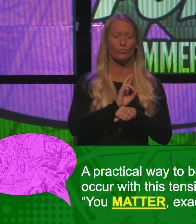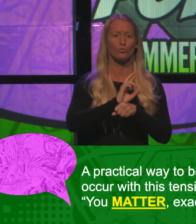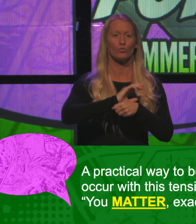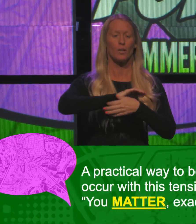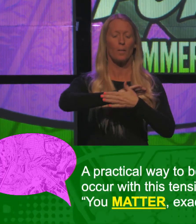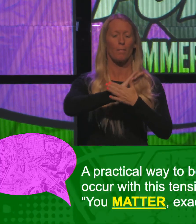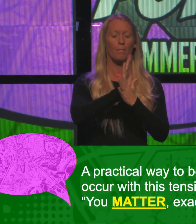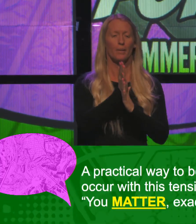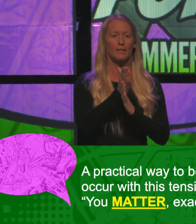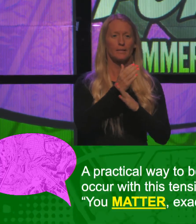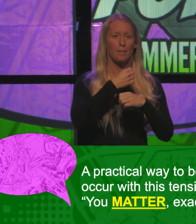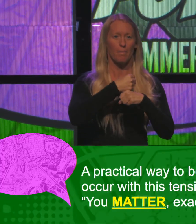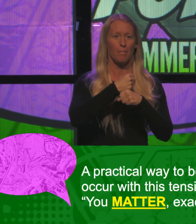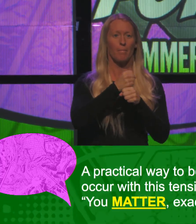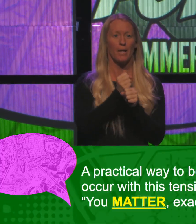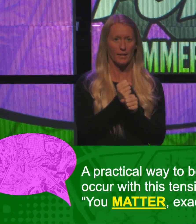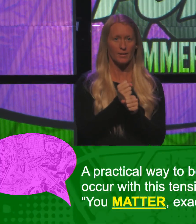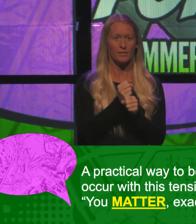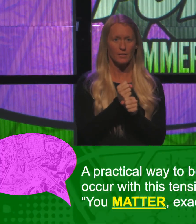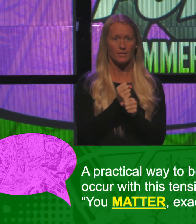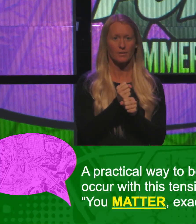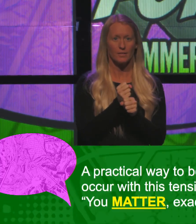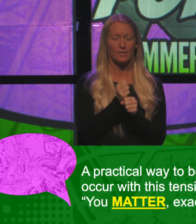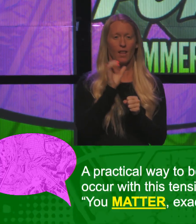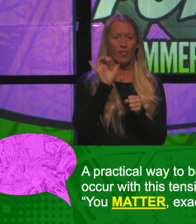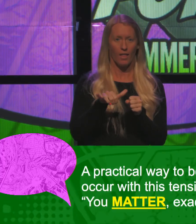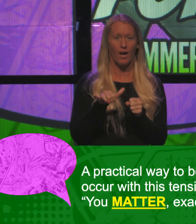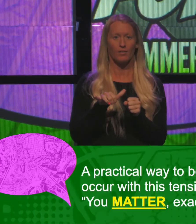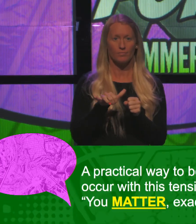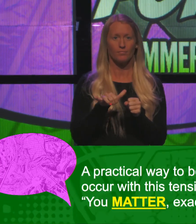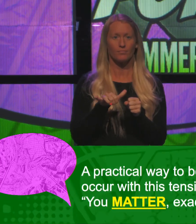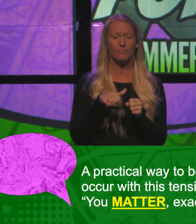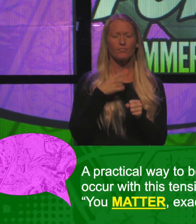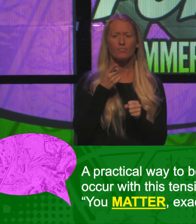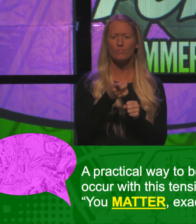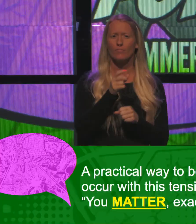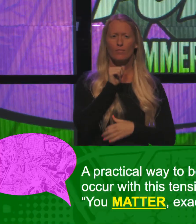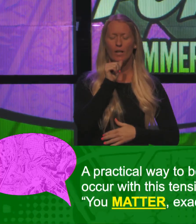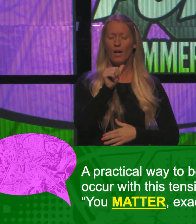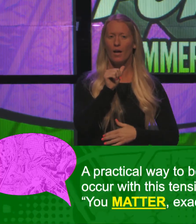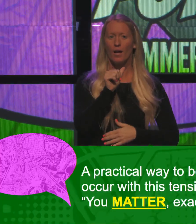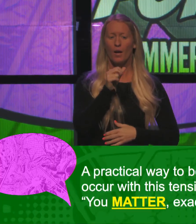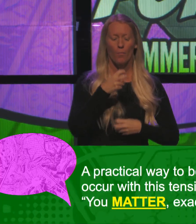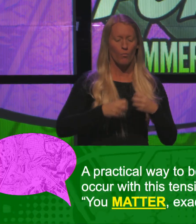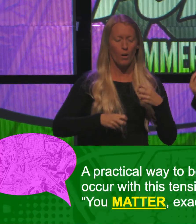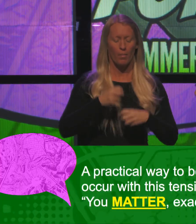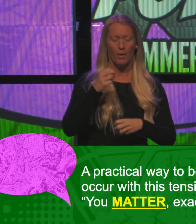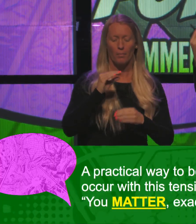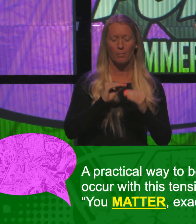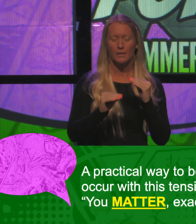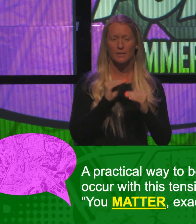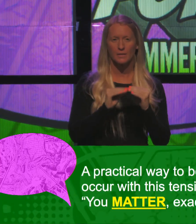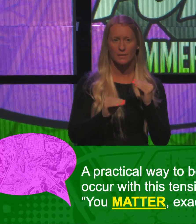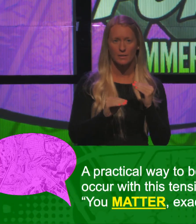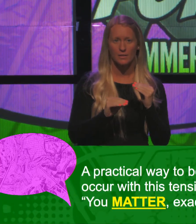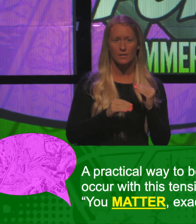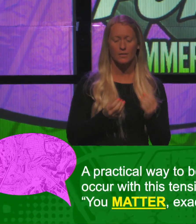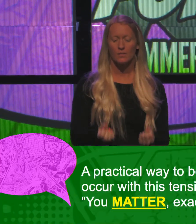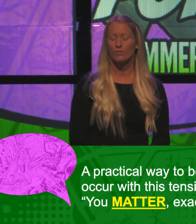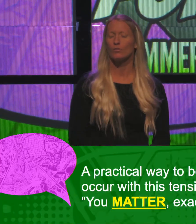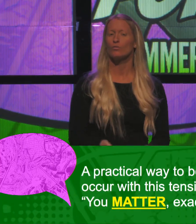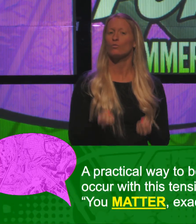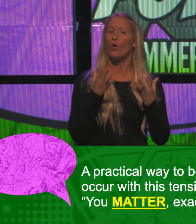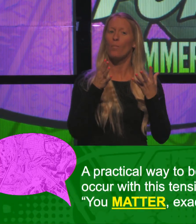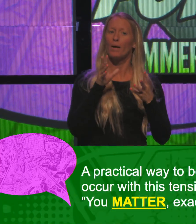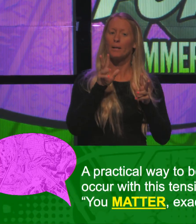Peacemaking. To say you are not a problem to be fixed. So many people have this